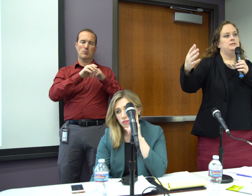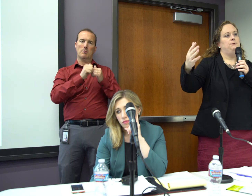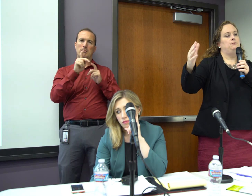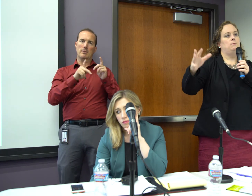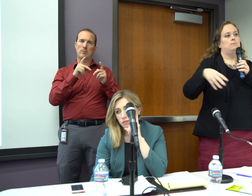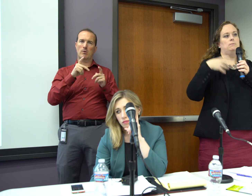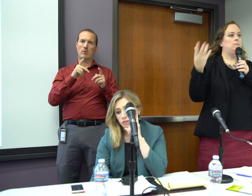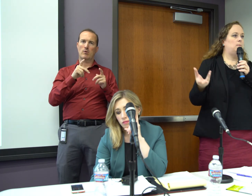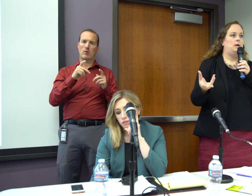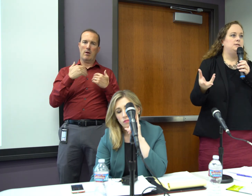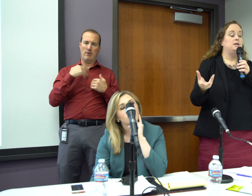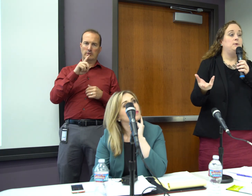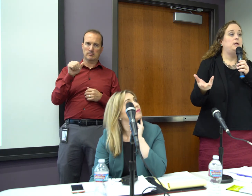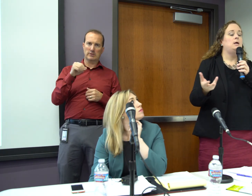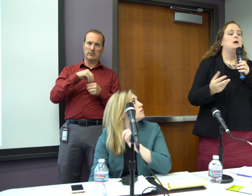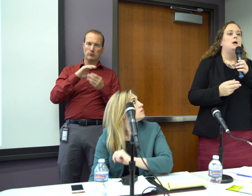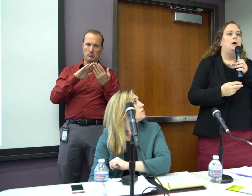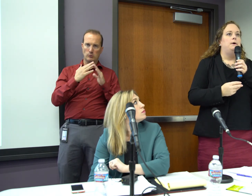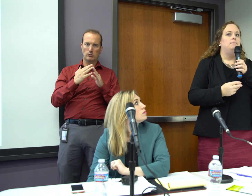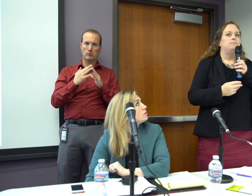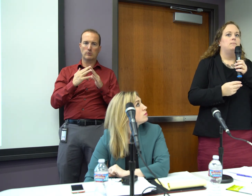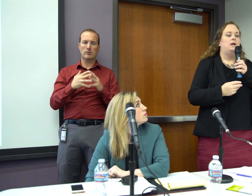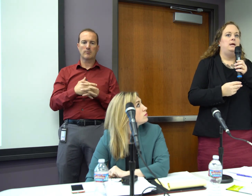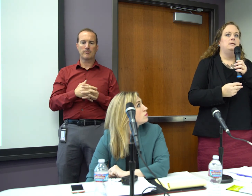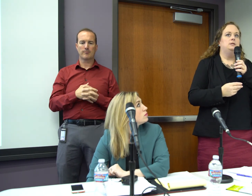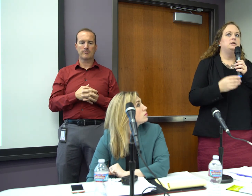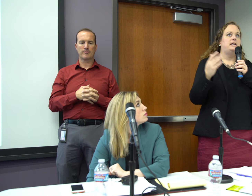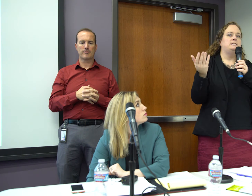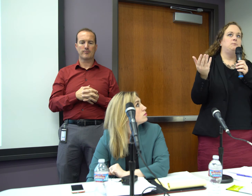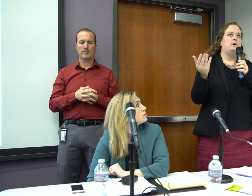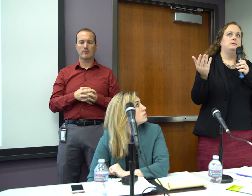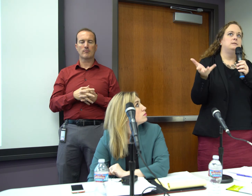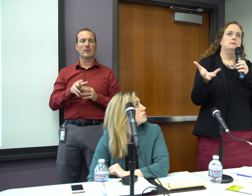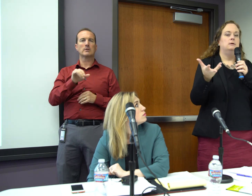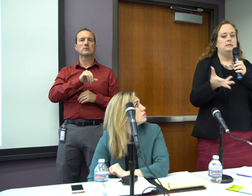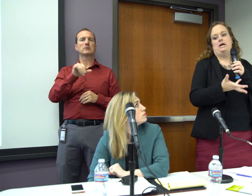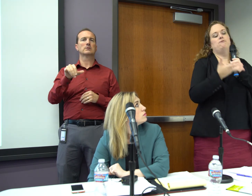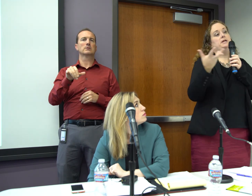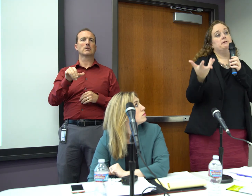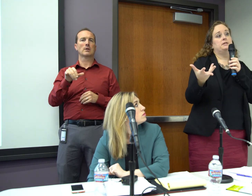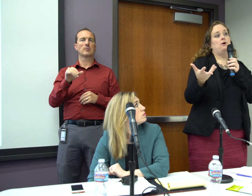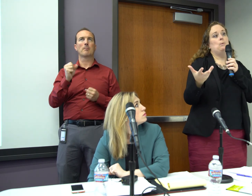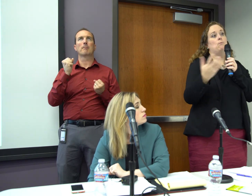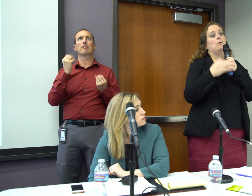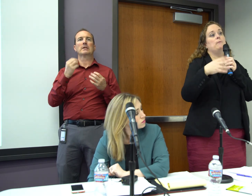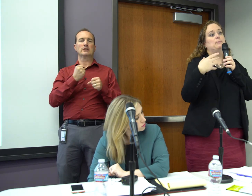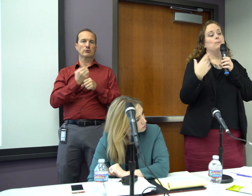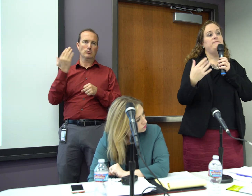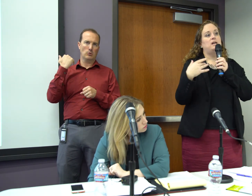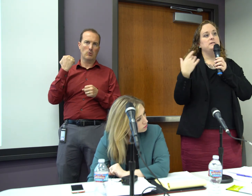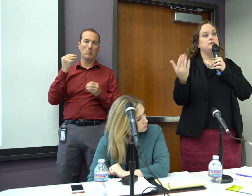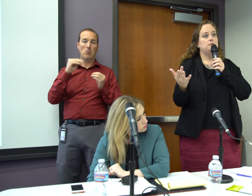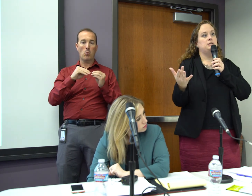disabilities into the community. And just as it was however many years ago when more and more